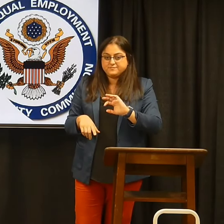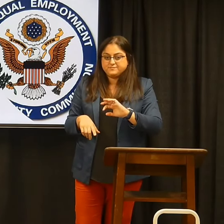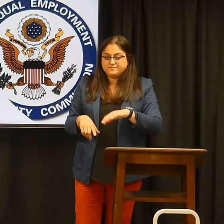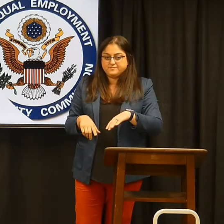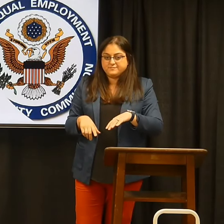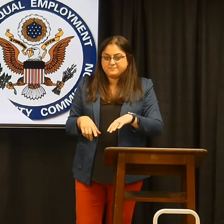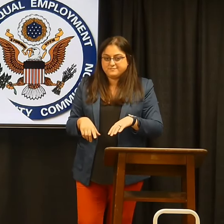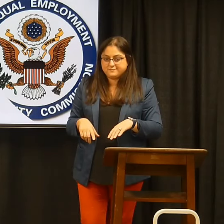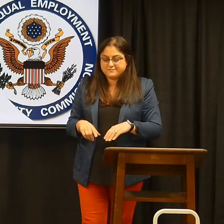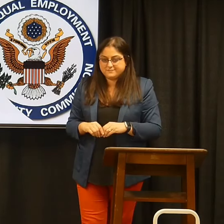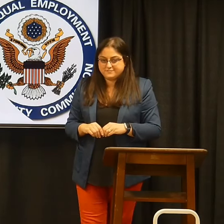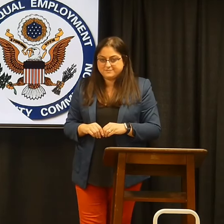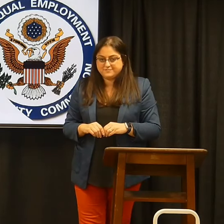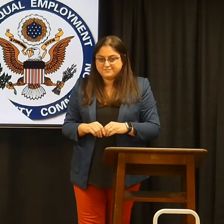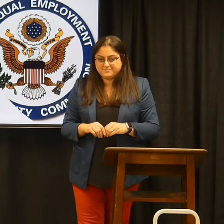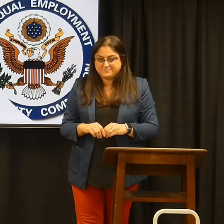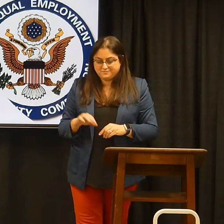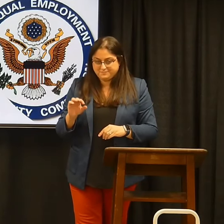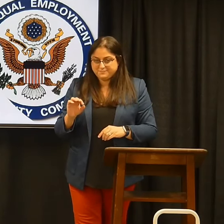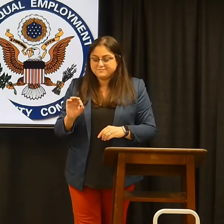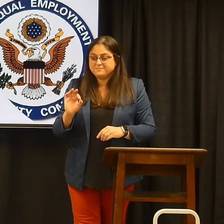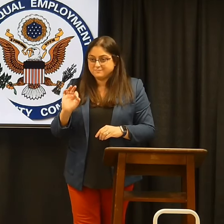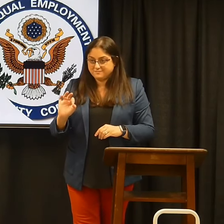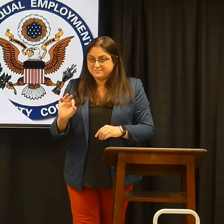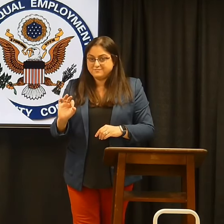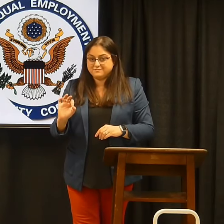are not violating federal law.